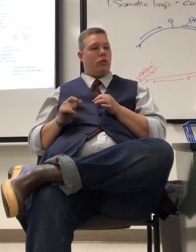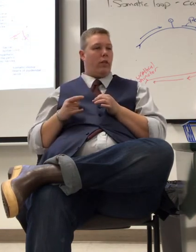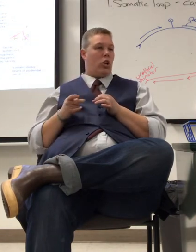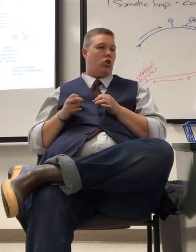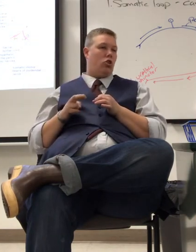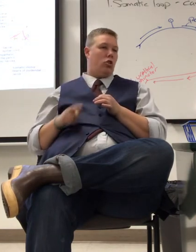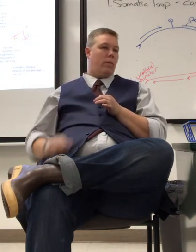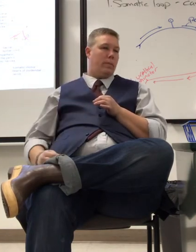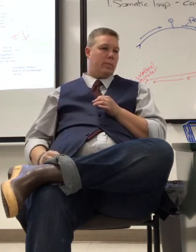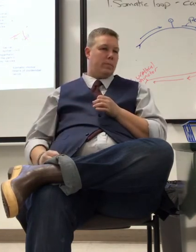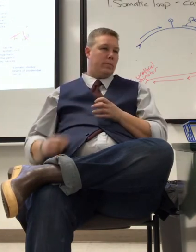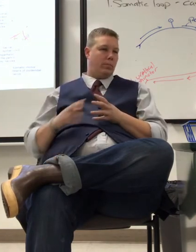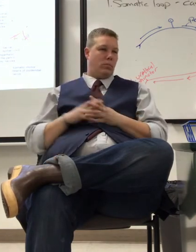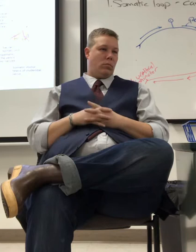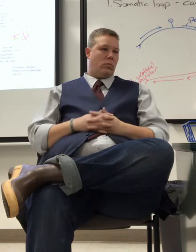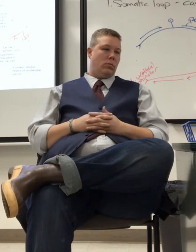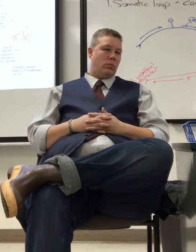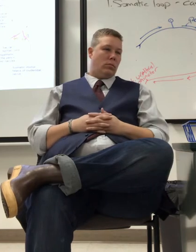sphincter.